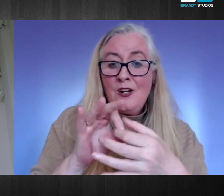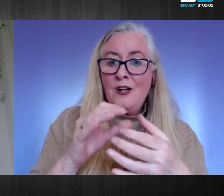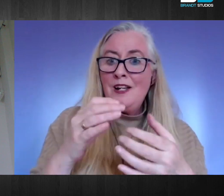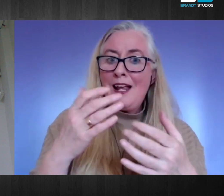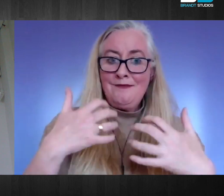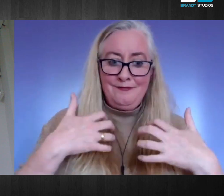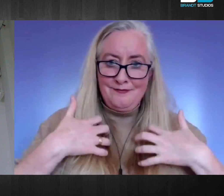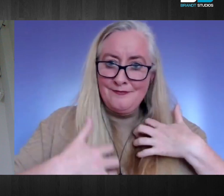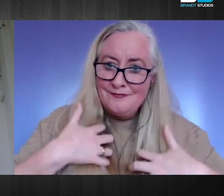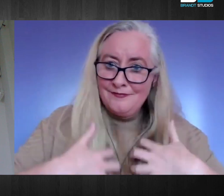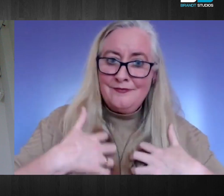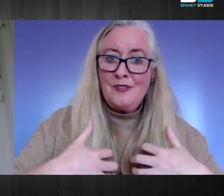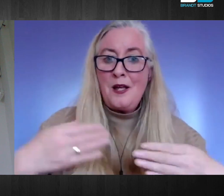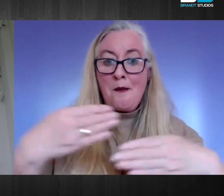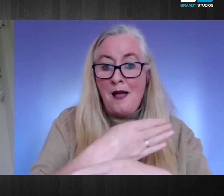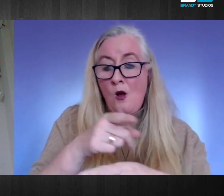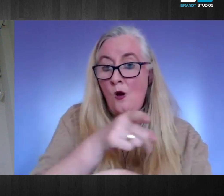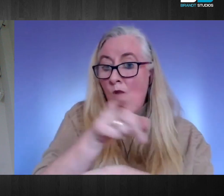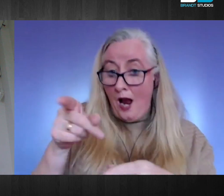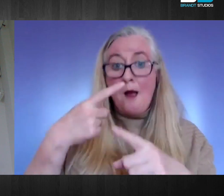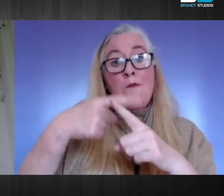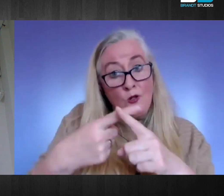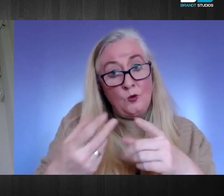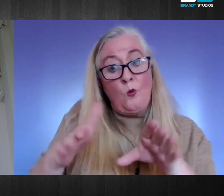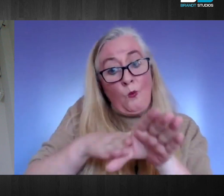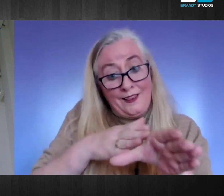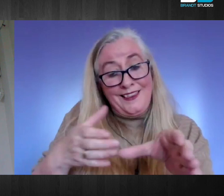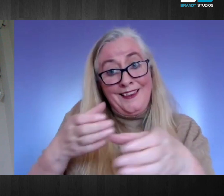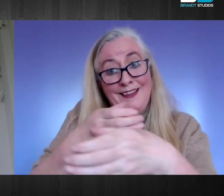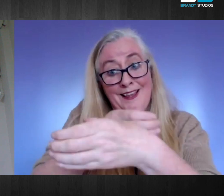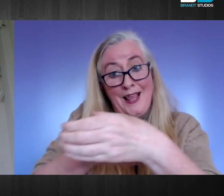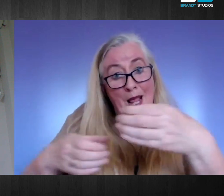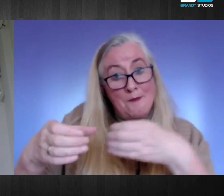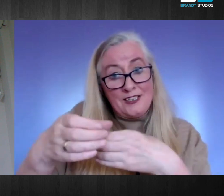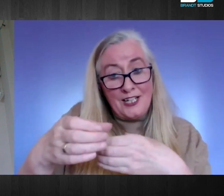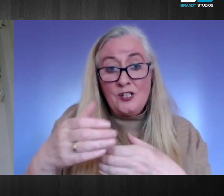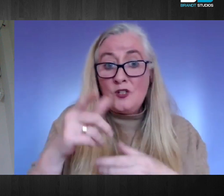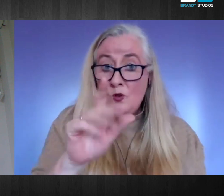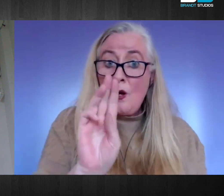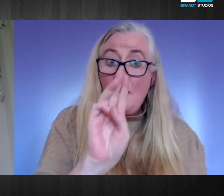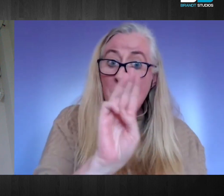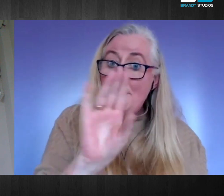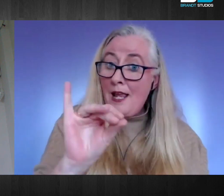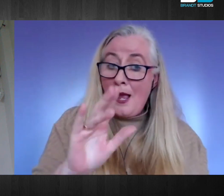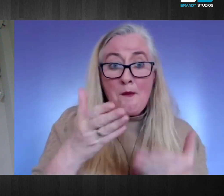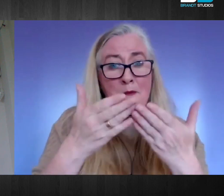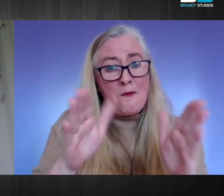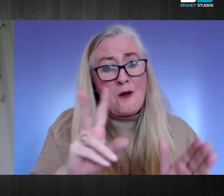by effective empathy. So, is there a place for the public voice? Is it relevant in this